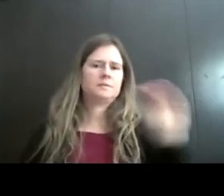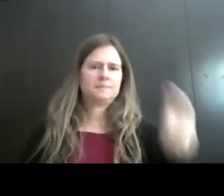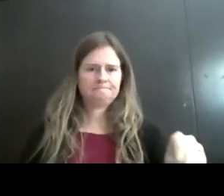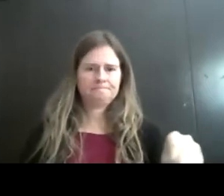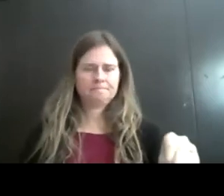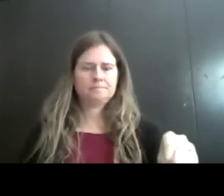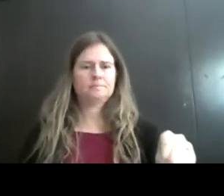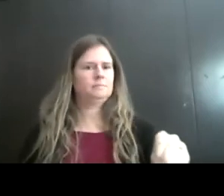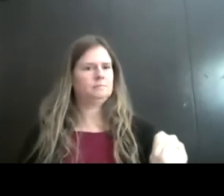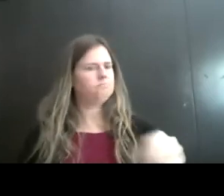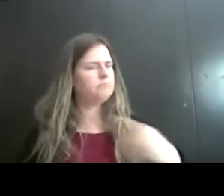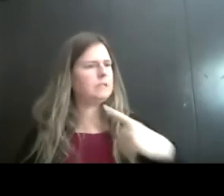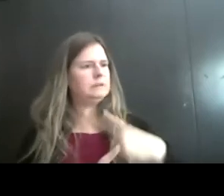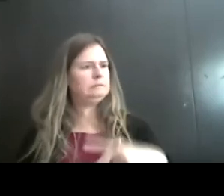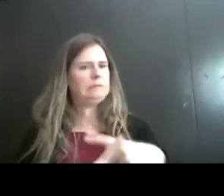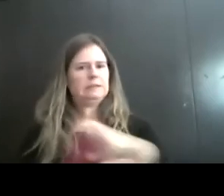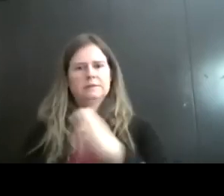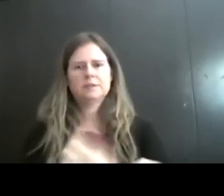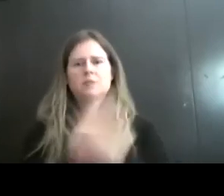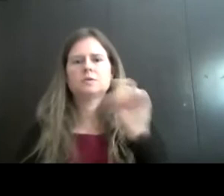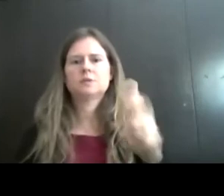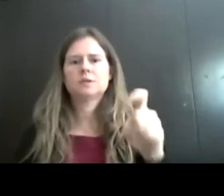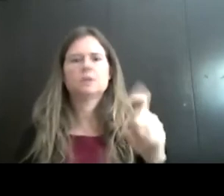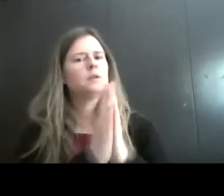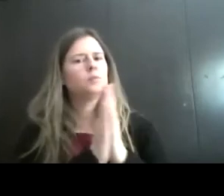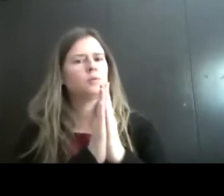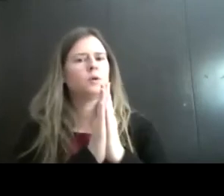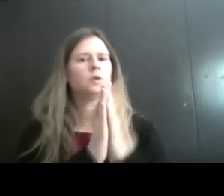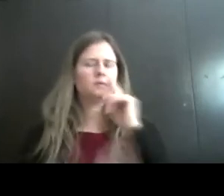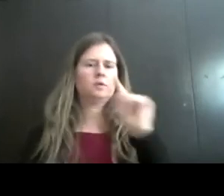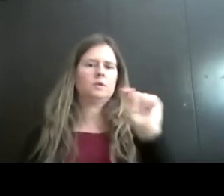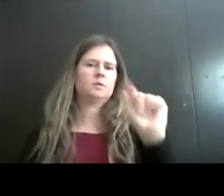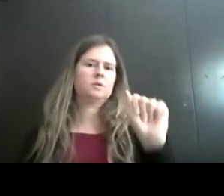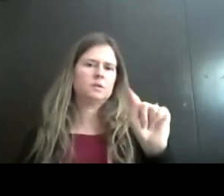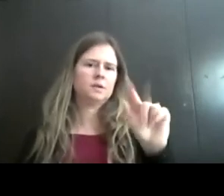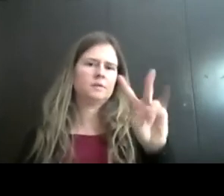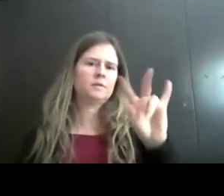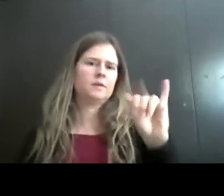can send out some positive energy and prayers for the Fernandinho Tataviam before I die,